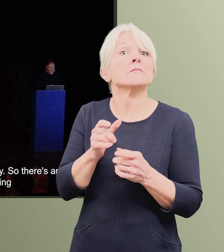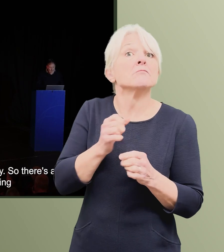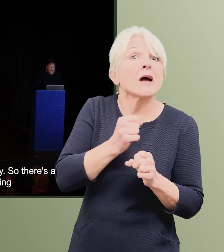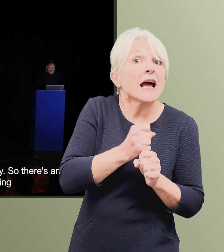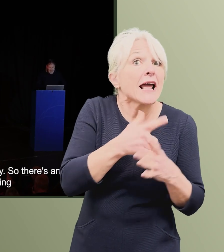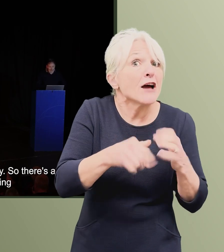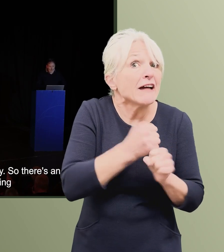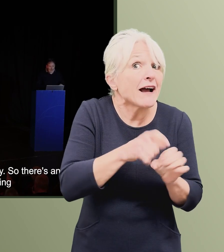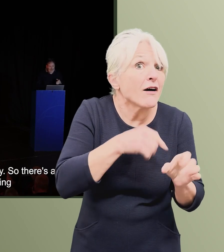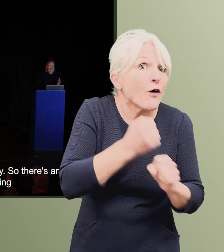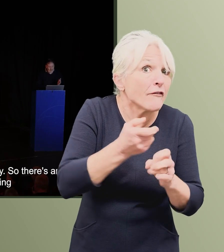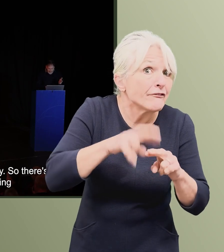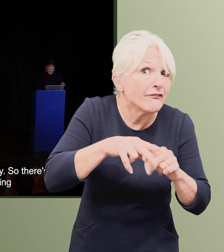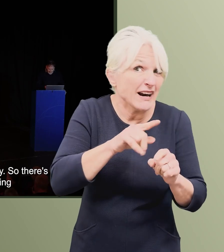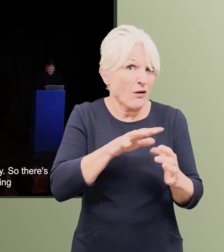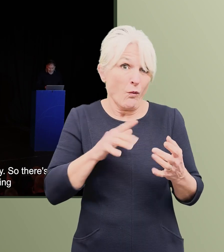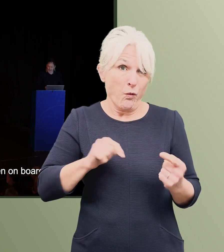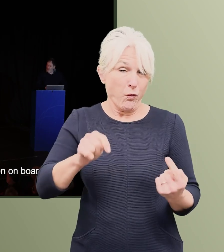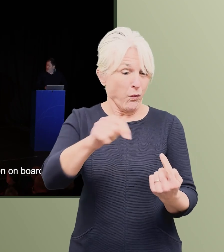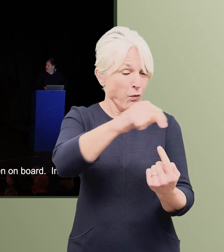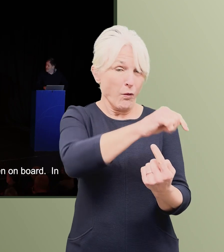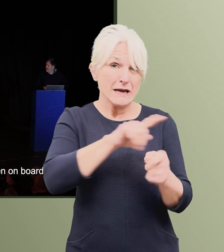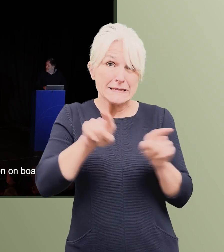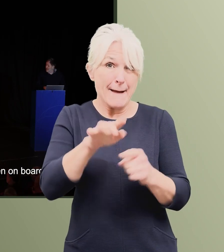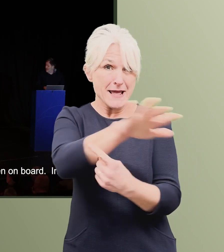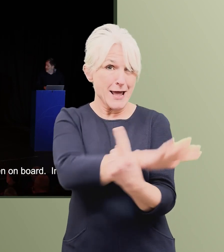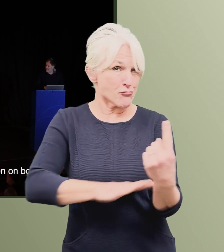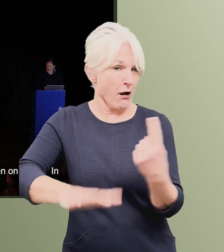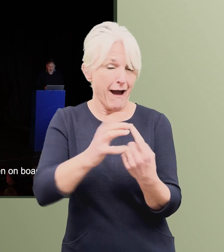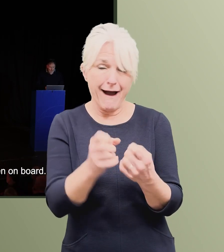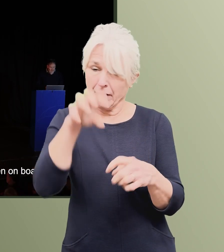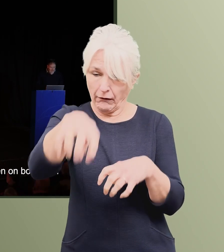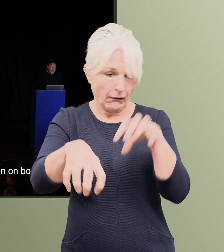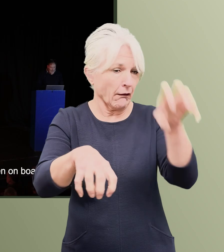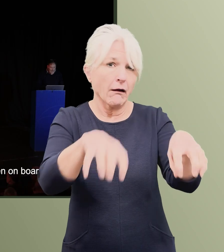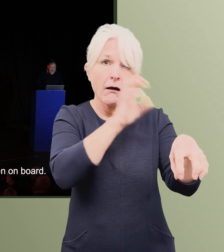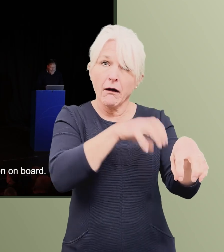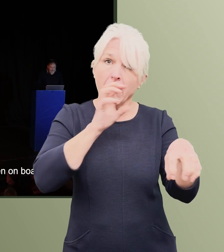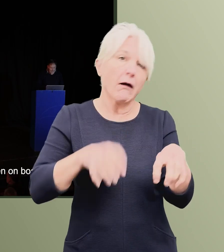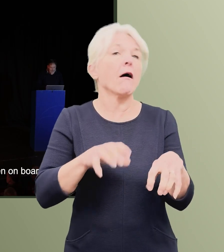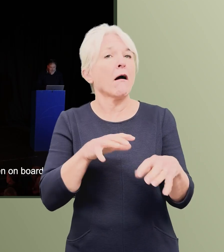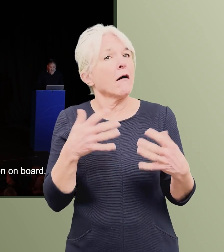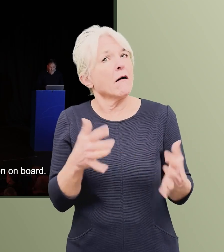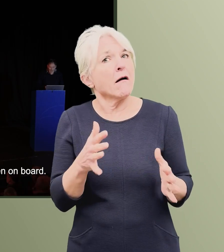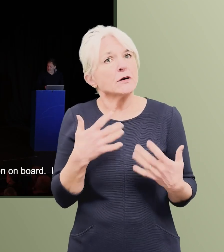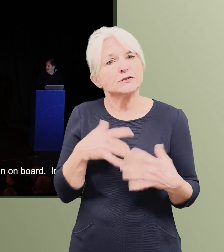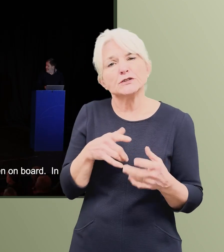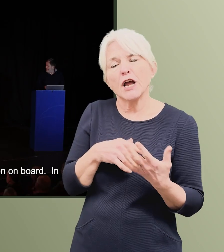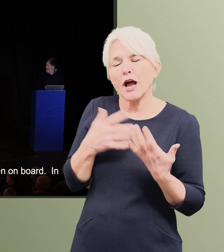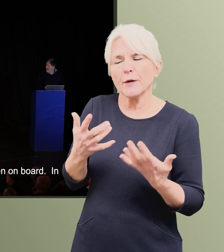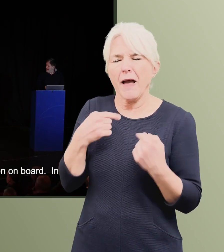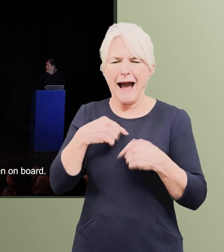Nevern Valley. So there's an interesting landscape pattern emerging with these particular sites, which I've sort of taken on